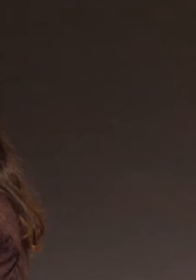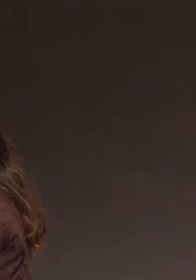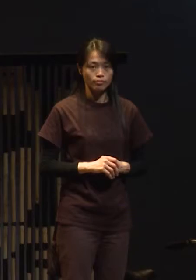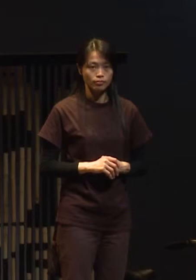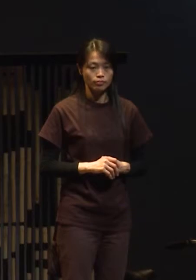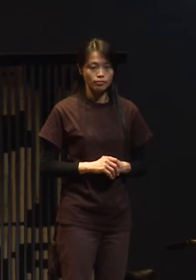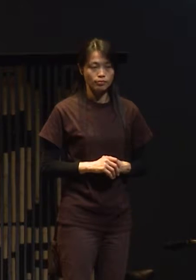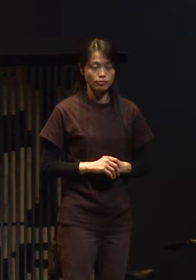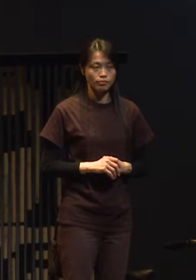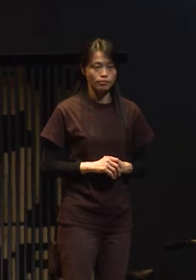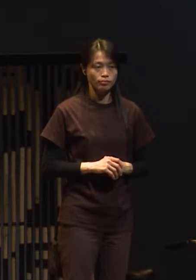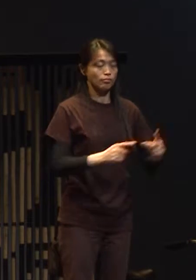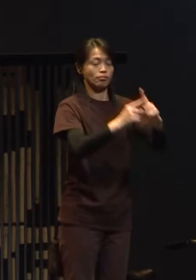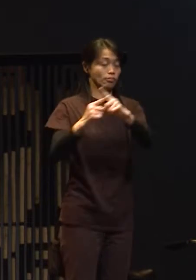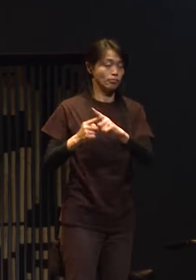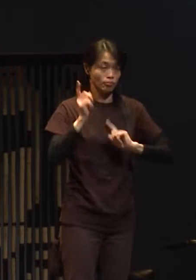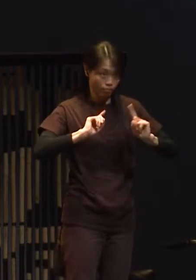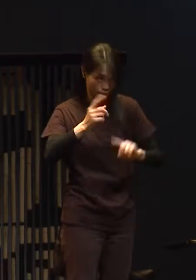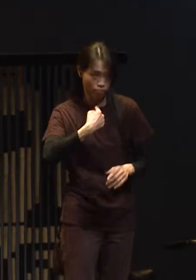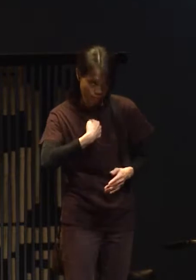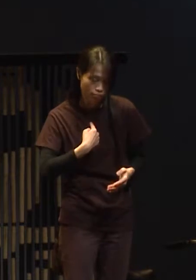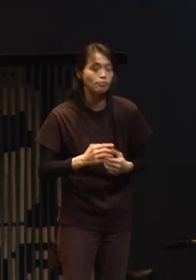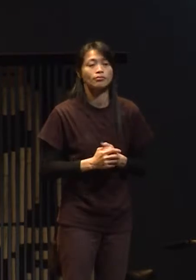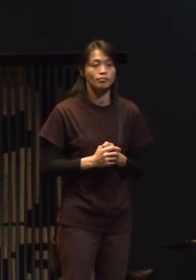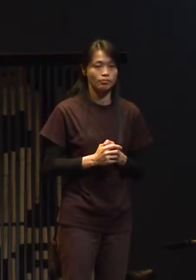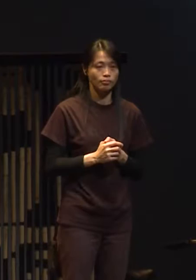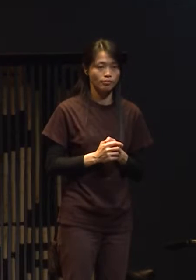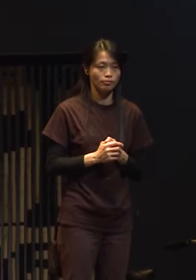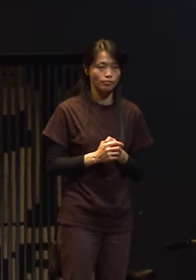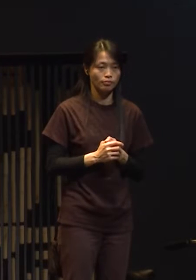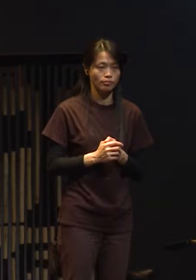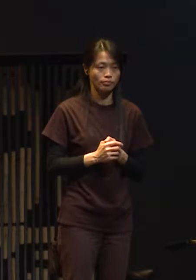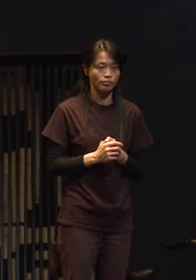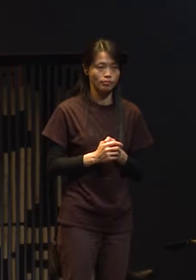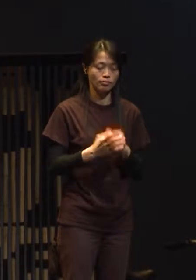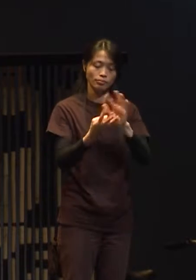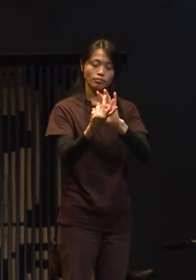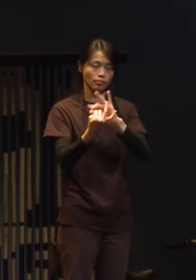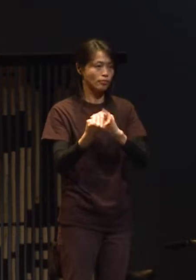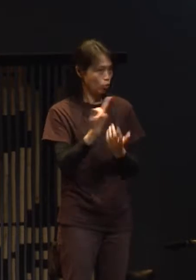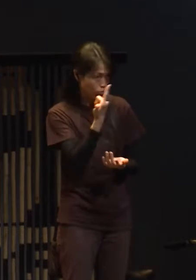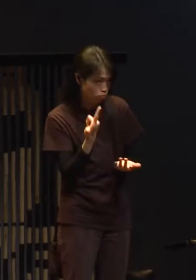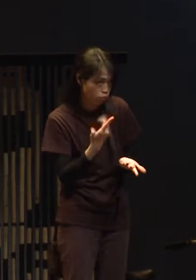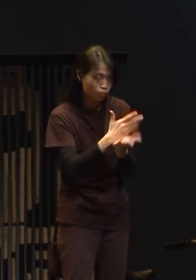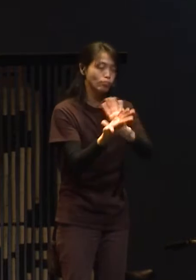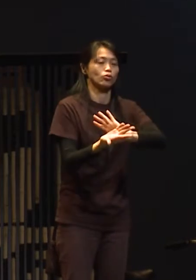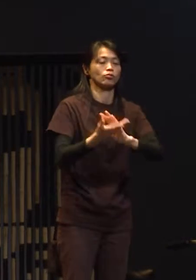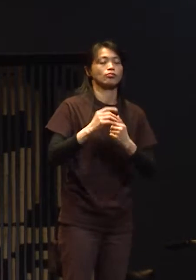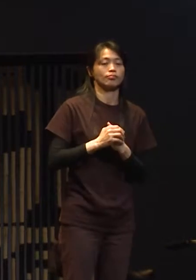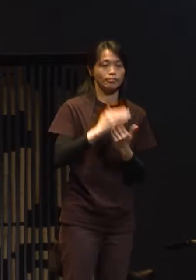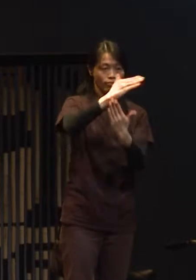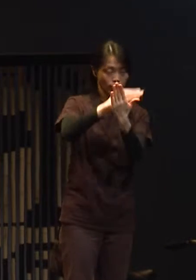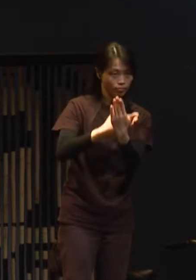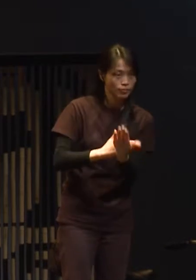mean? Another group that's linked to the social sculpture ideas, because the social sculpture ideas are not just about